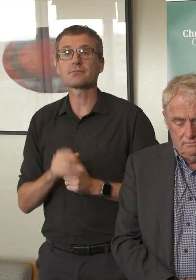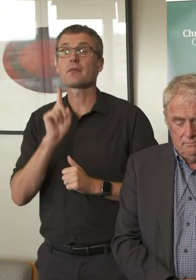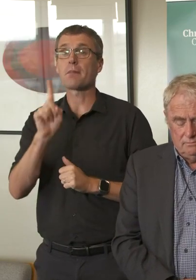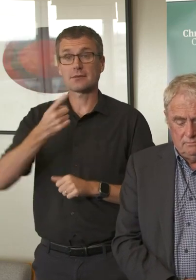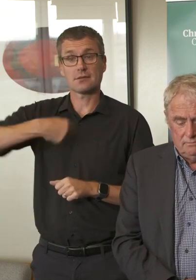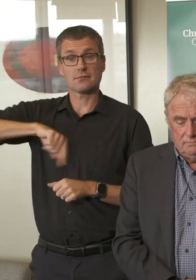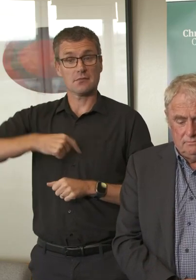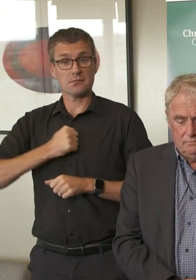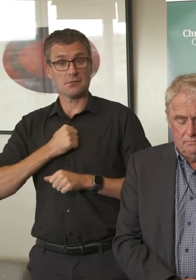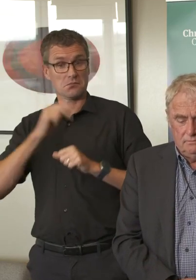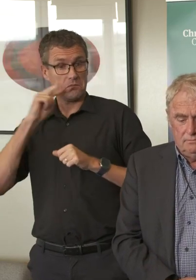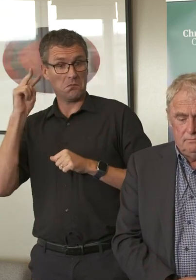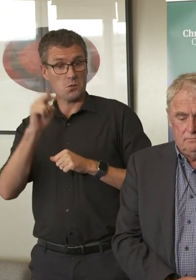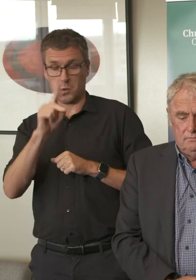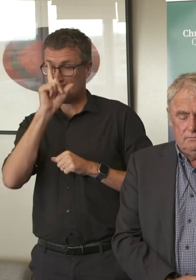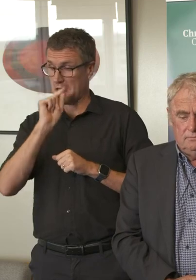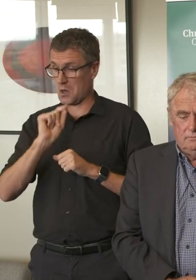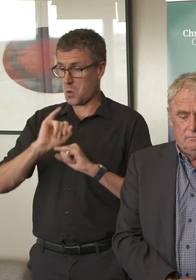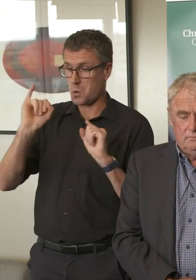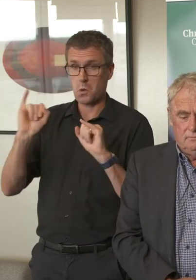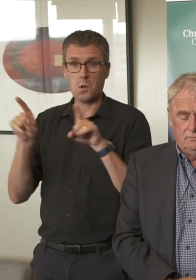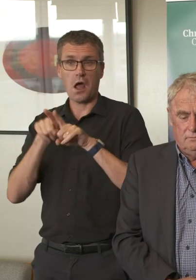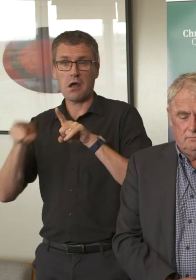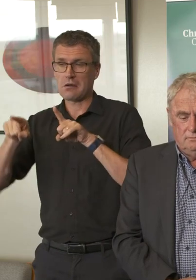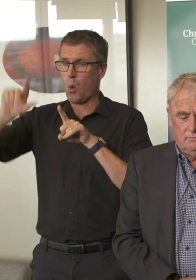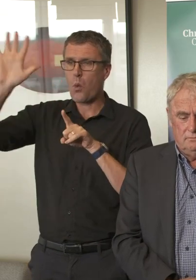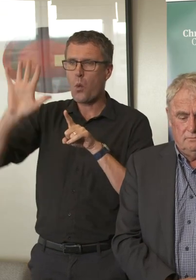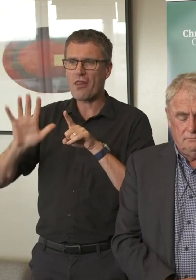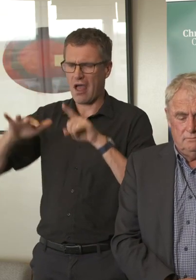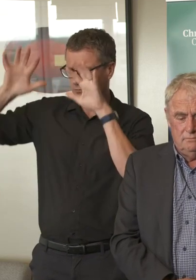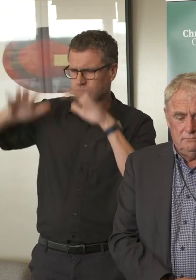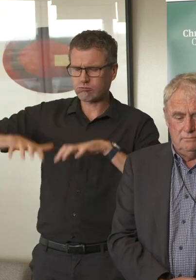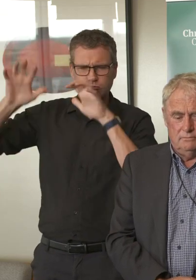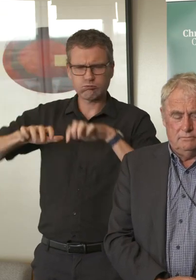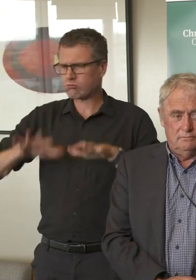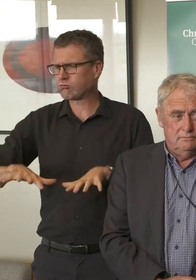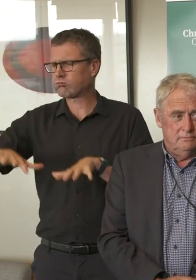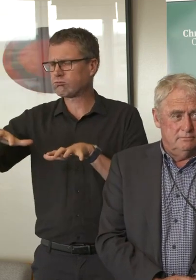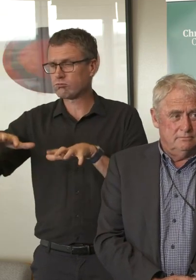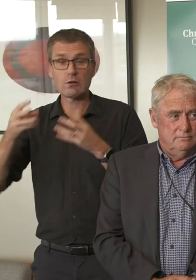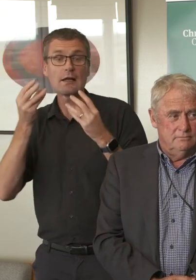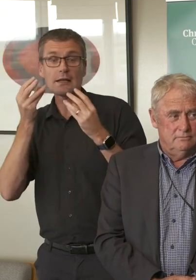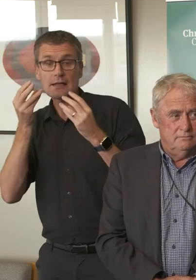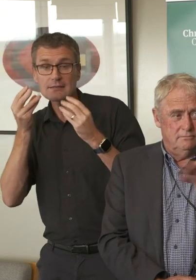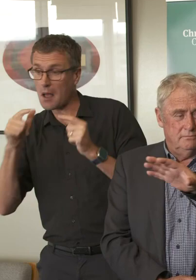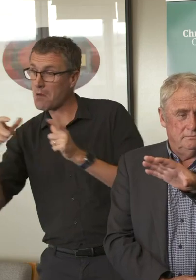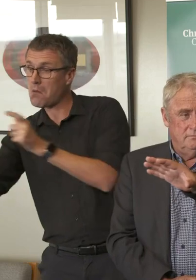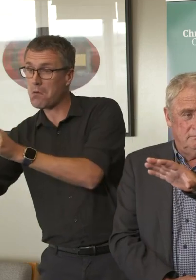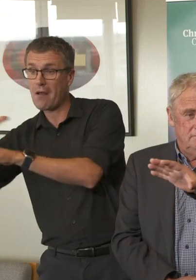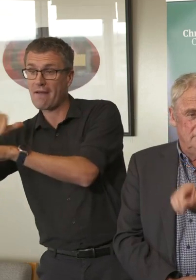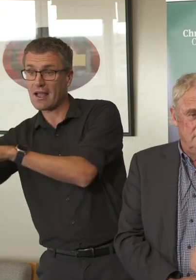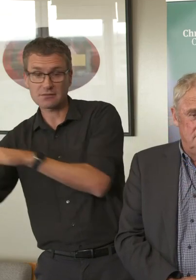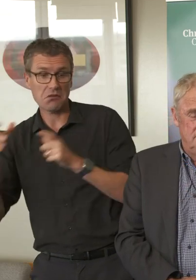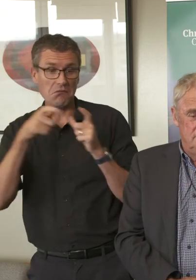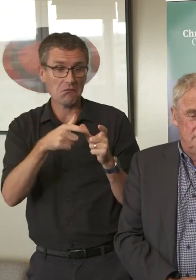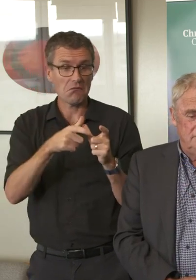have a major severe weather event, and some parts of a community might be affected, and others won't be.